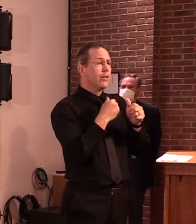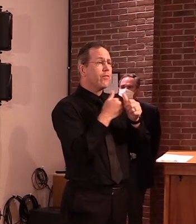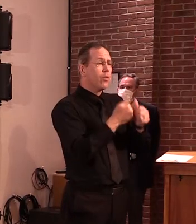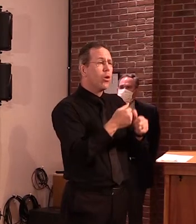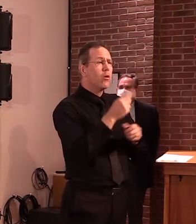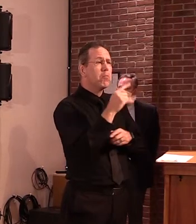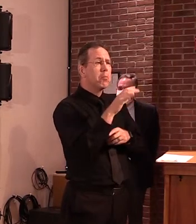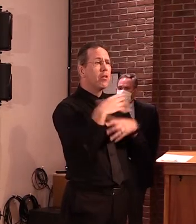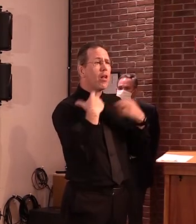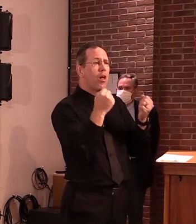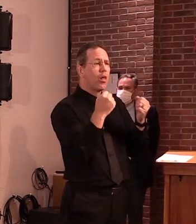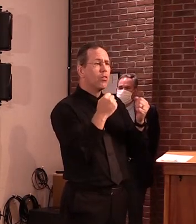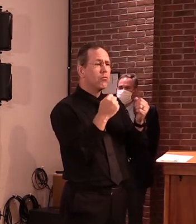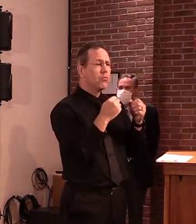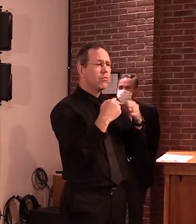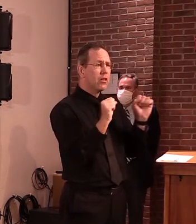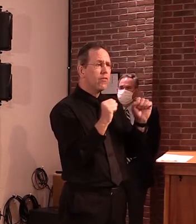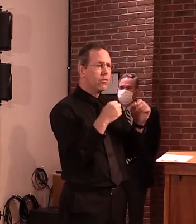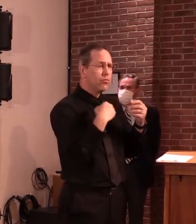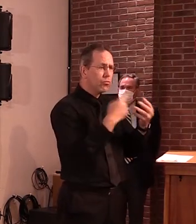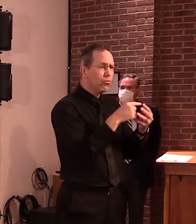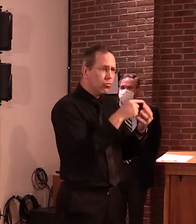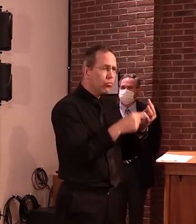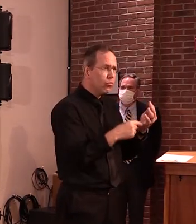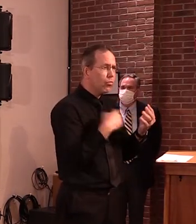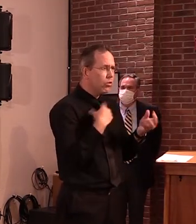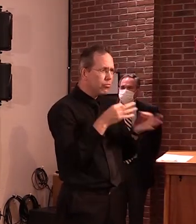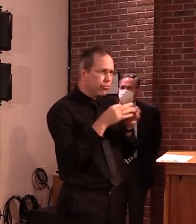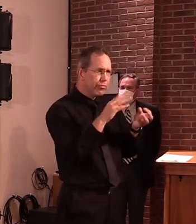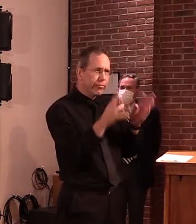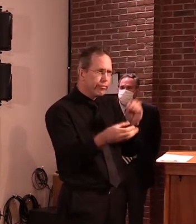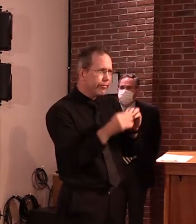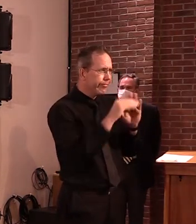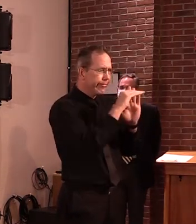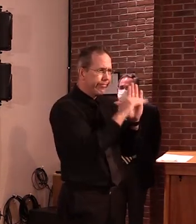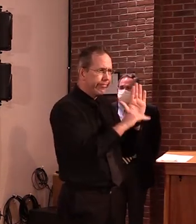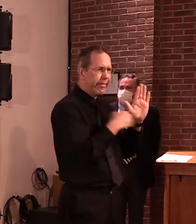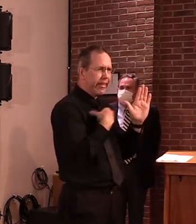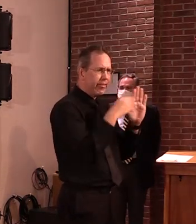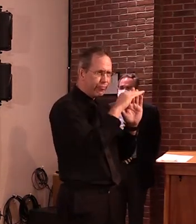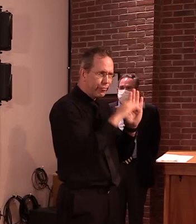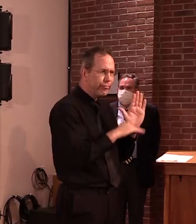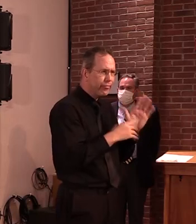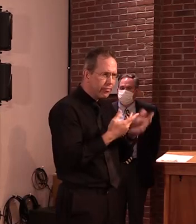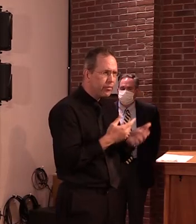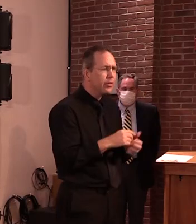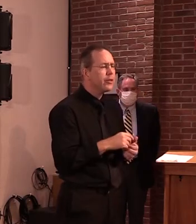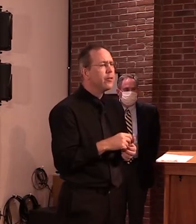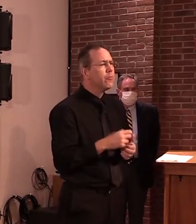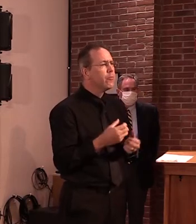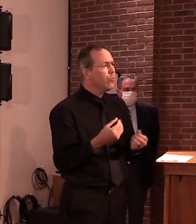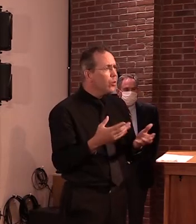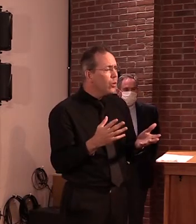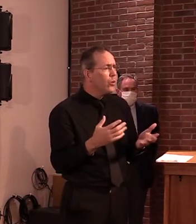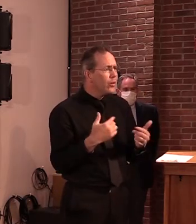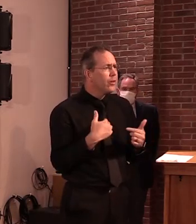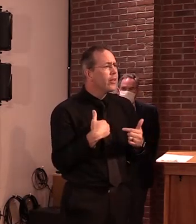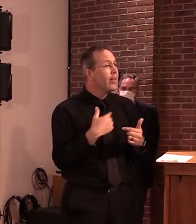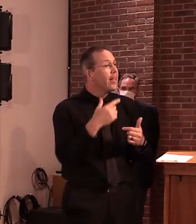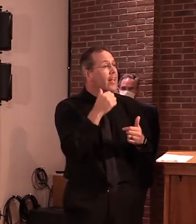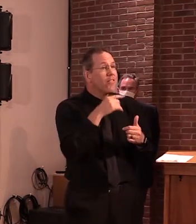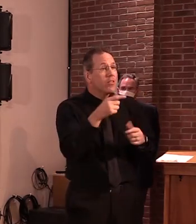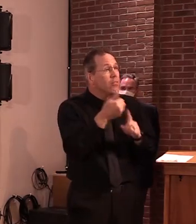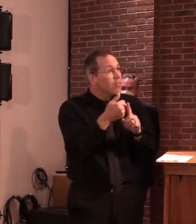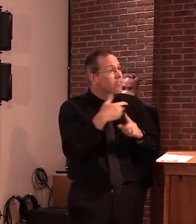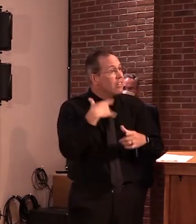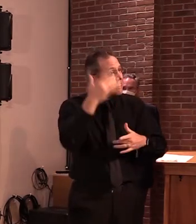quite comprehensive. And it first of all assures that sick individuals won't be